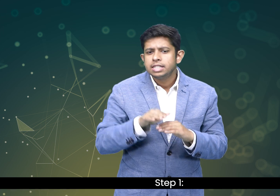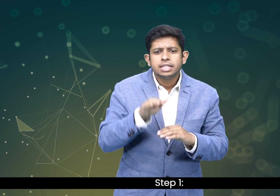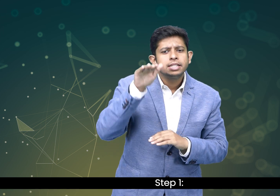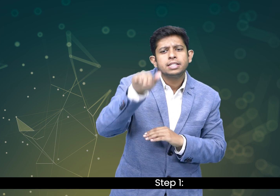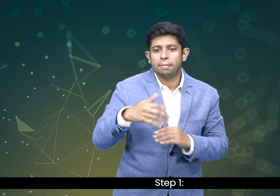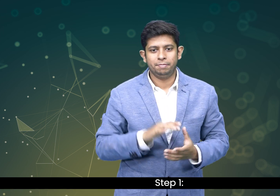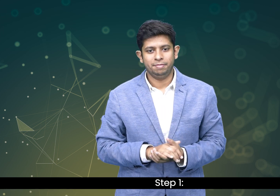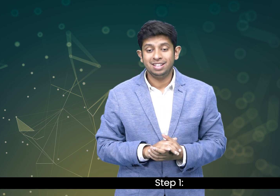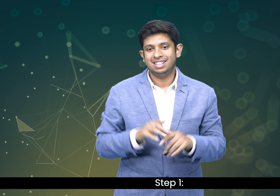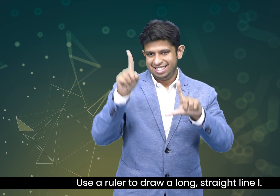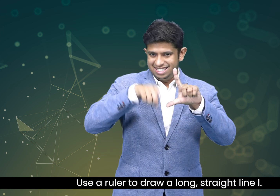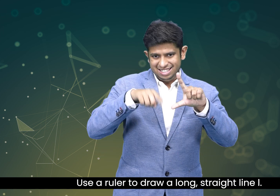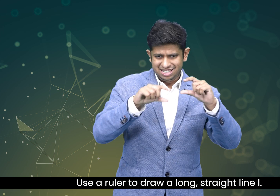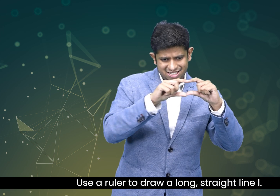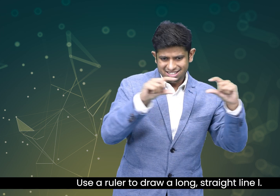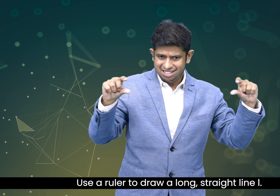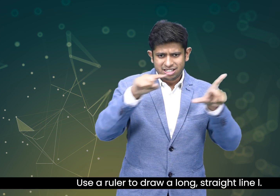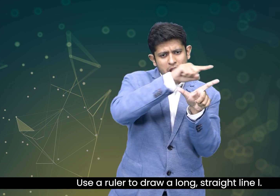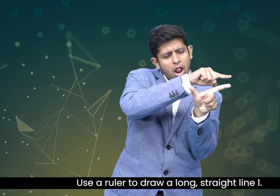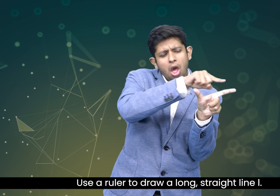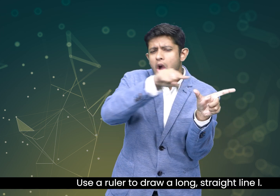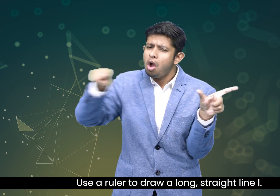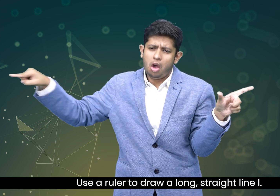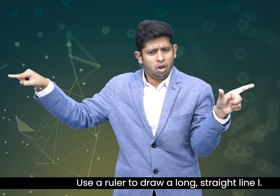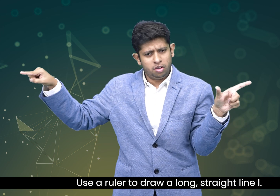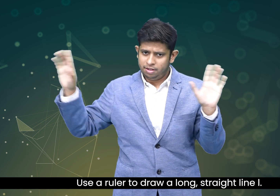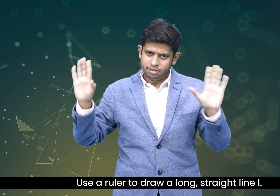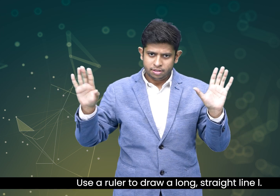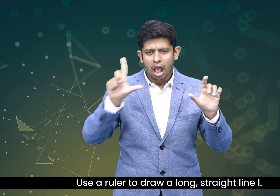1. Use a ruler to draw a long straight line L.